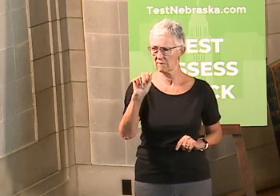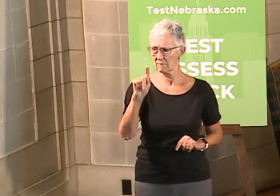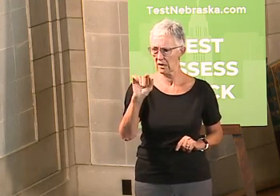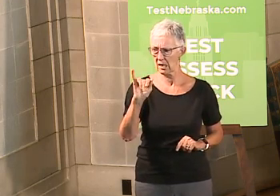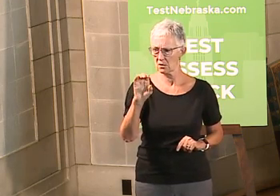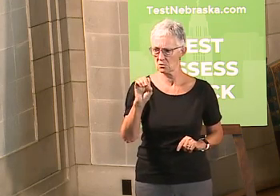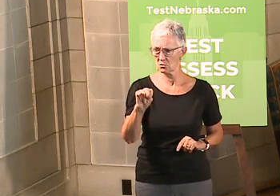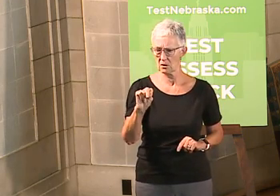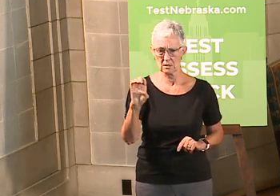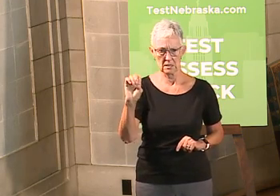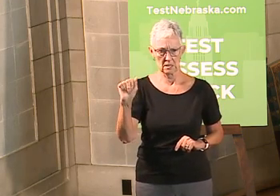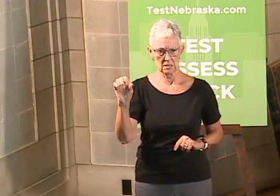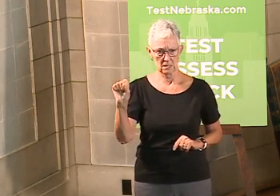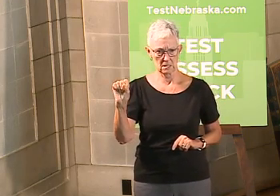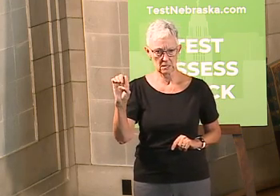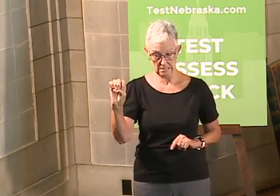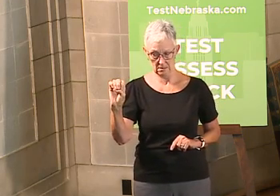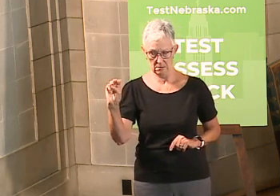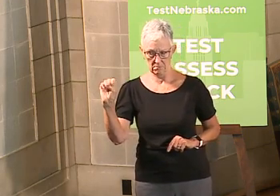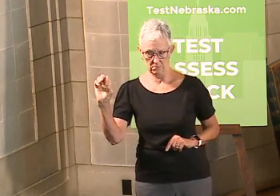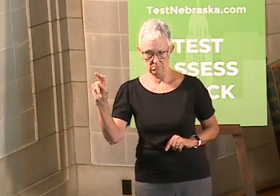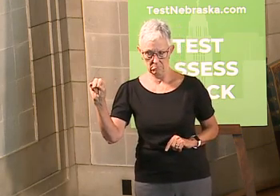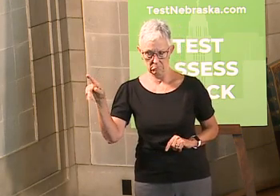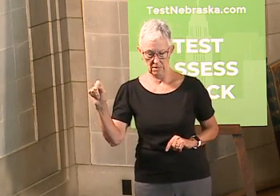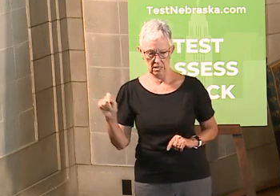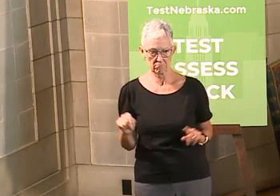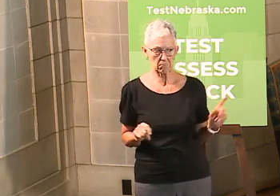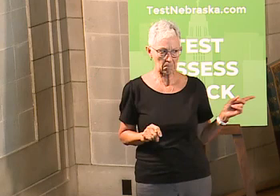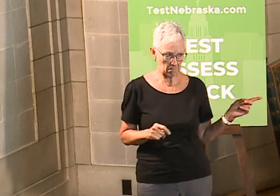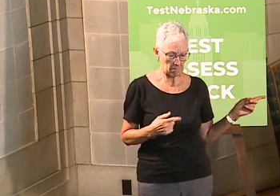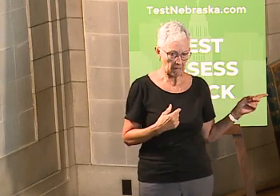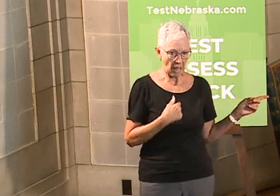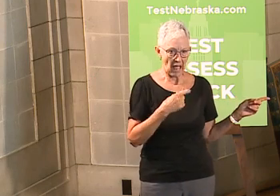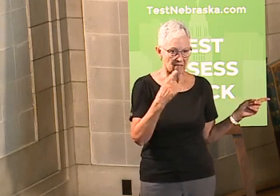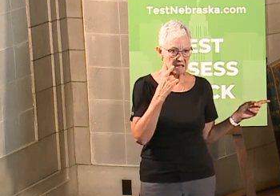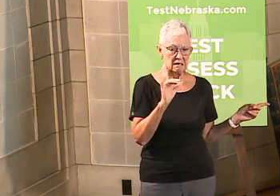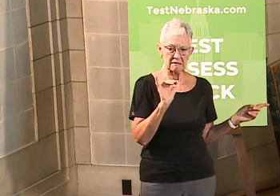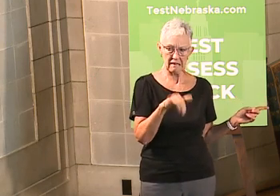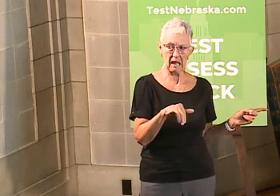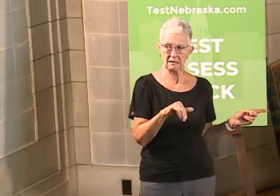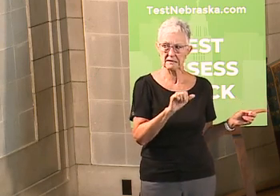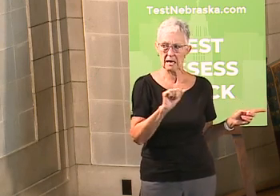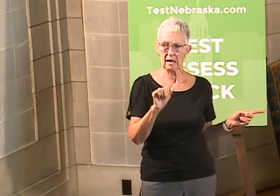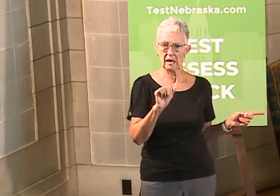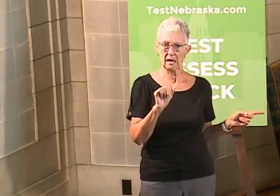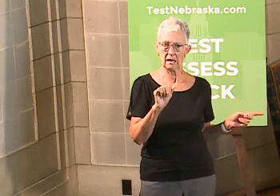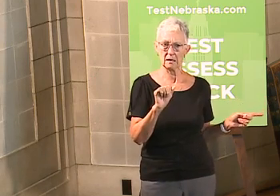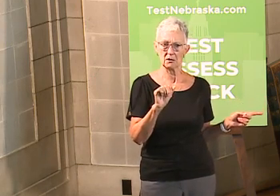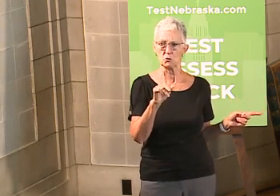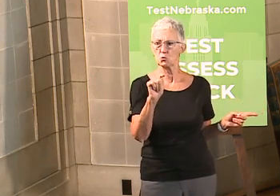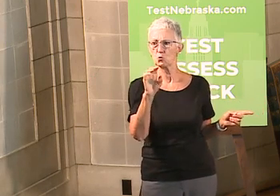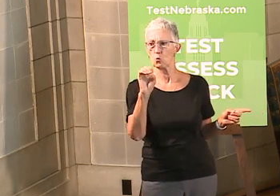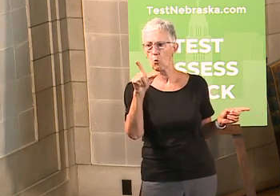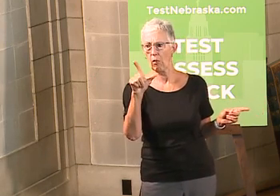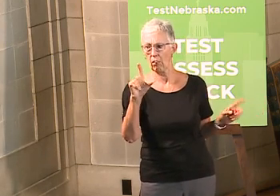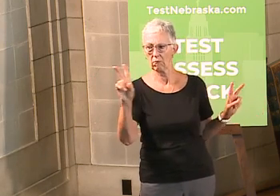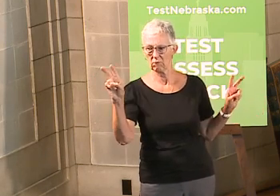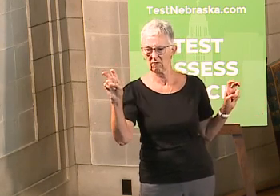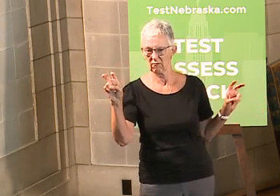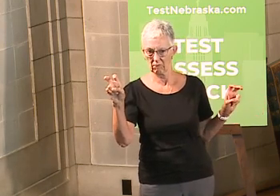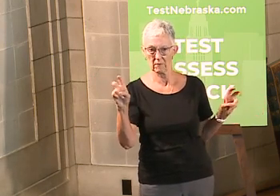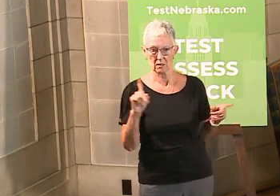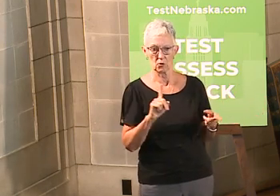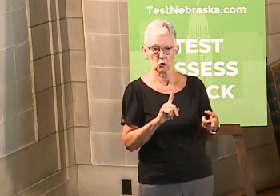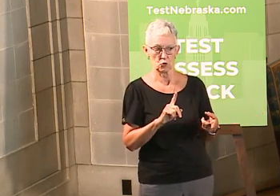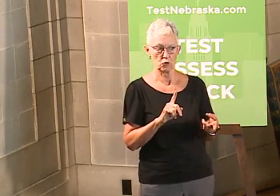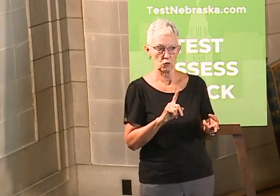I believe that conservation easements are a tool, just like any tool, it can be overused. And specifically, when you're talking